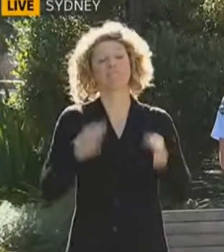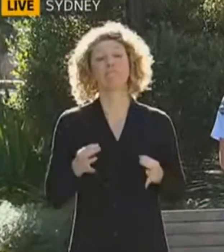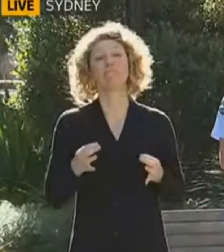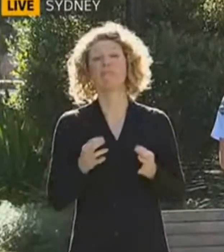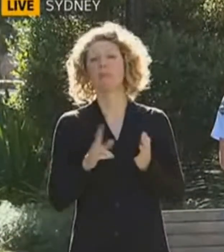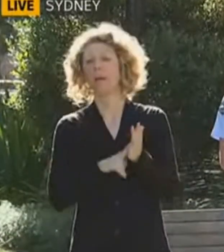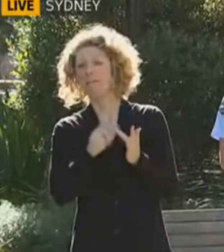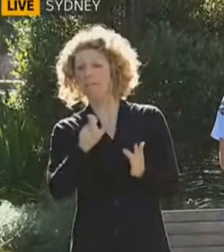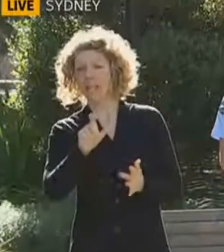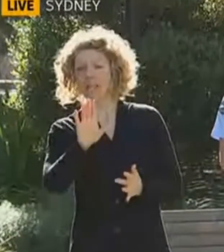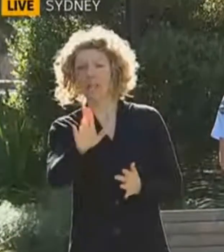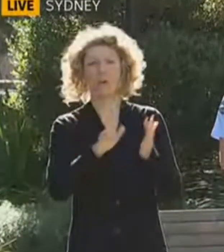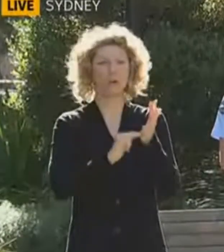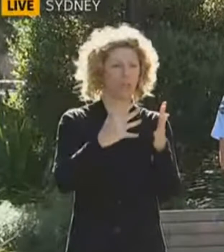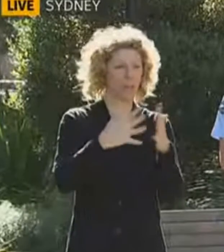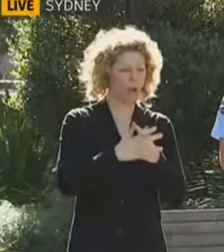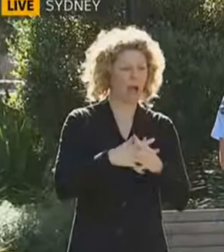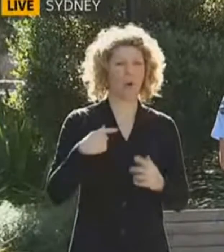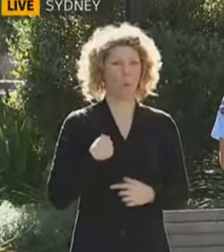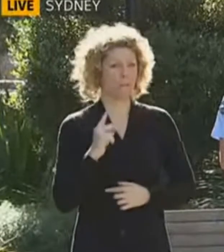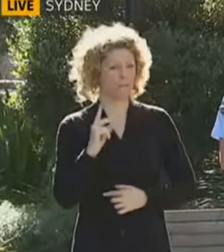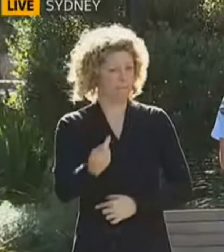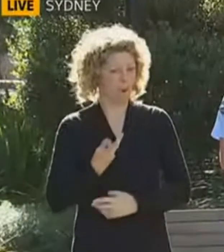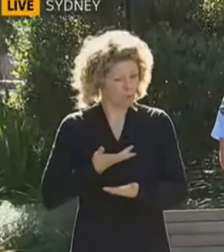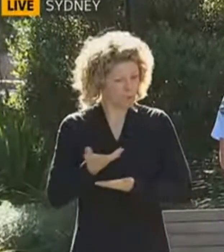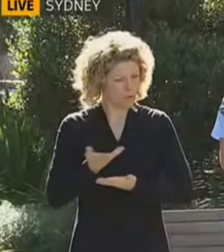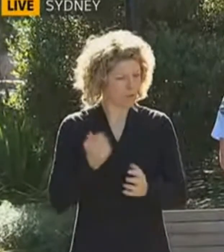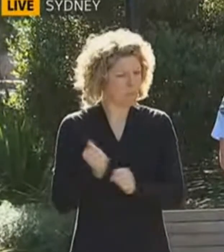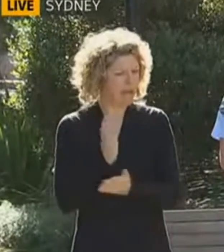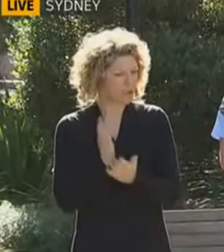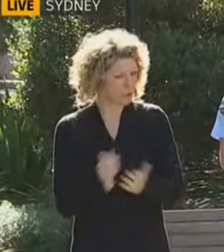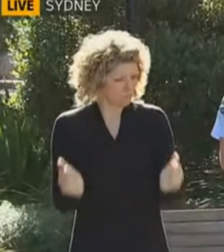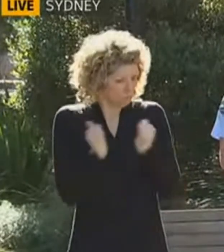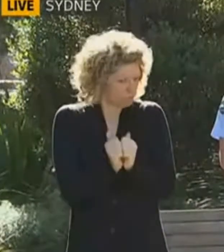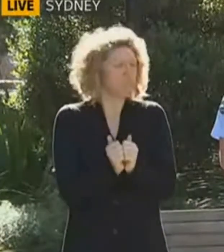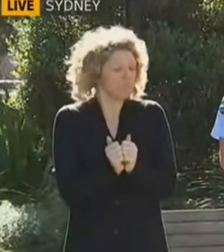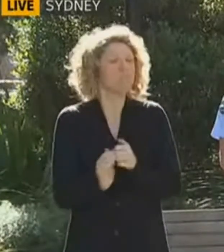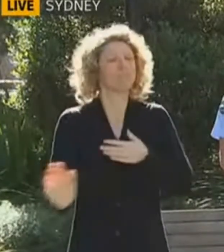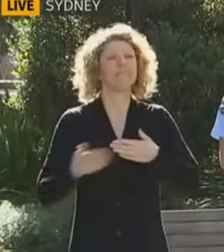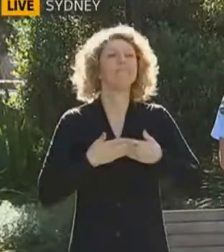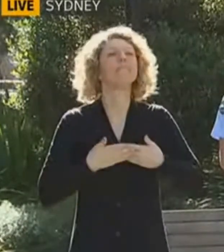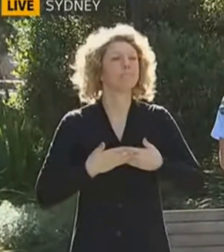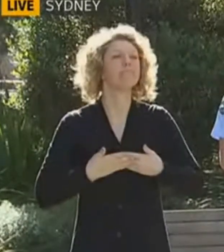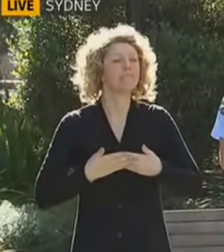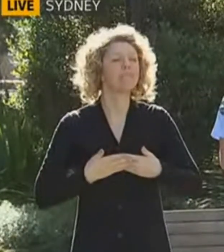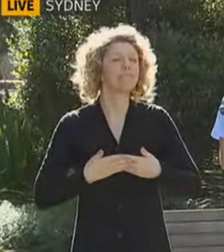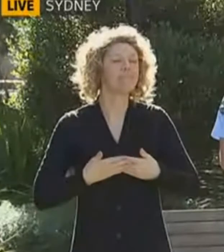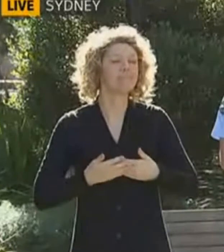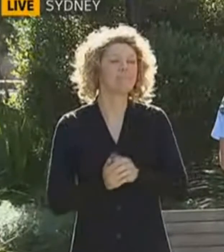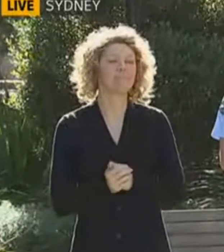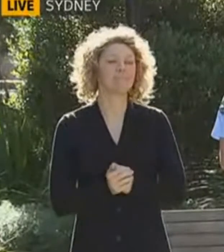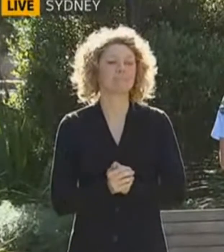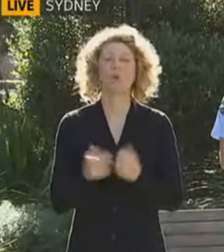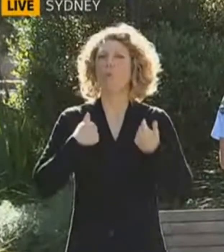resources from Victoria. It allows us to monitor the border. And I just wanted to add one point the Police Commissioner made, is that we've already been in contact with a number of